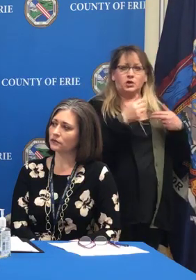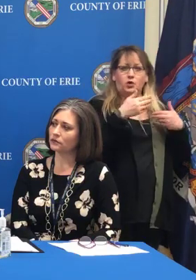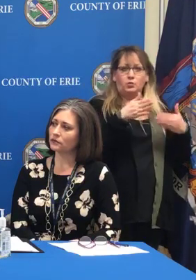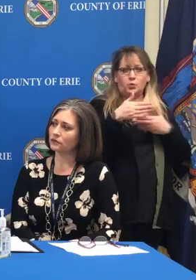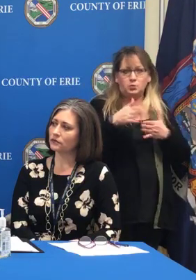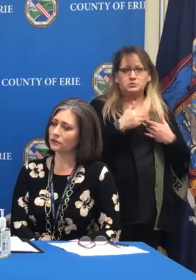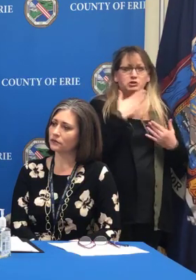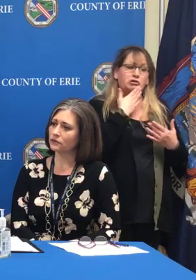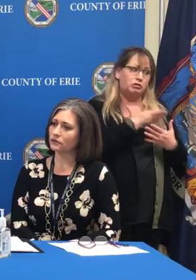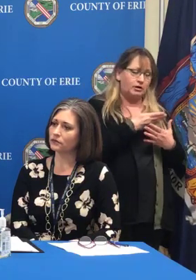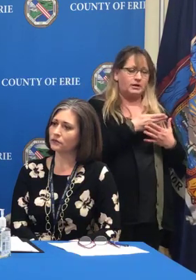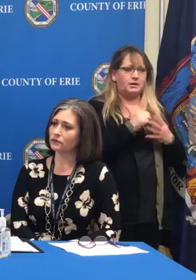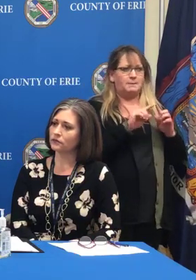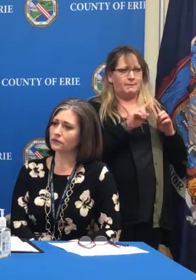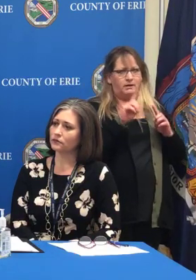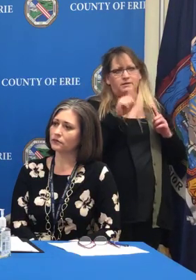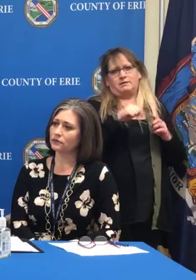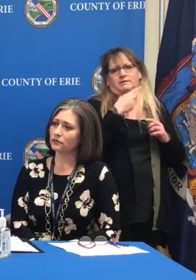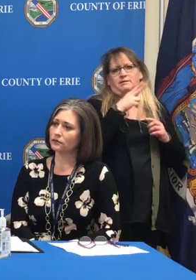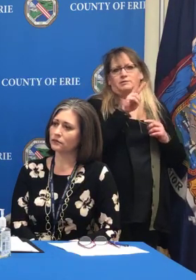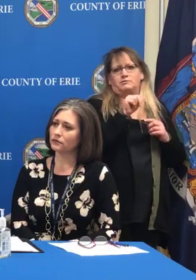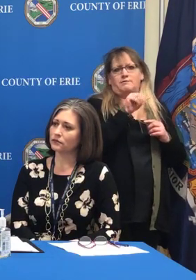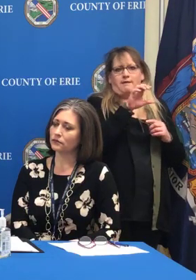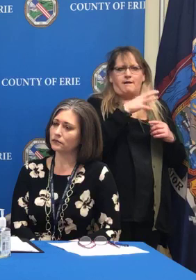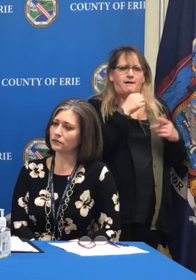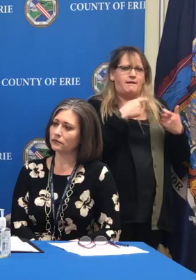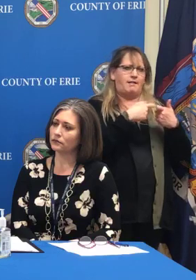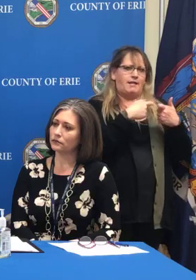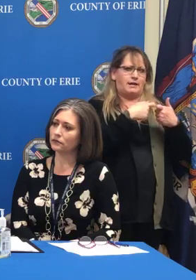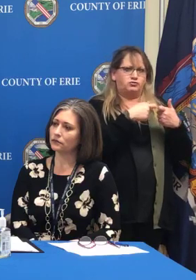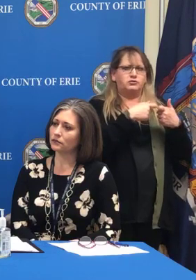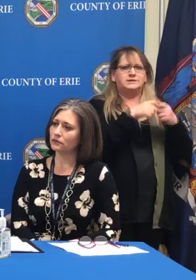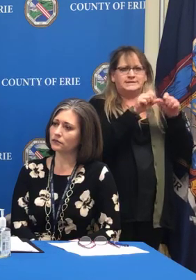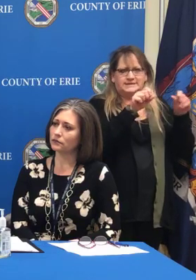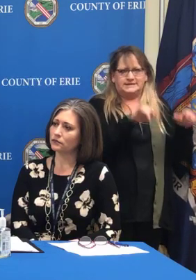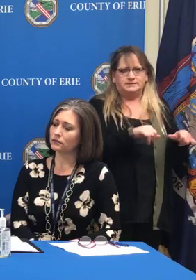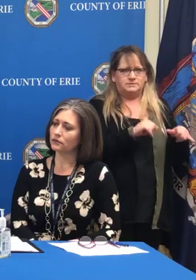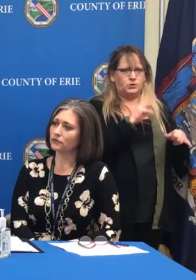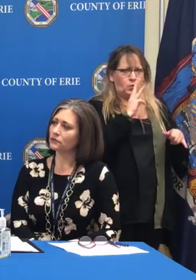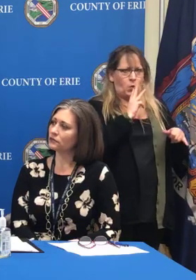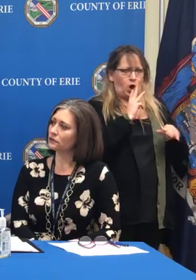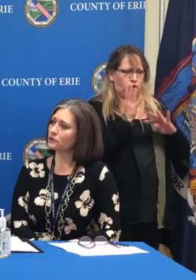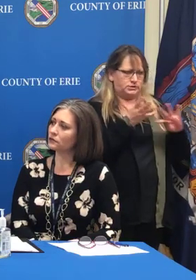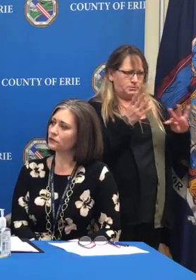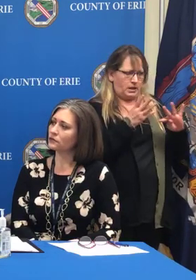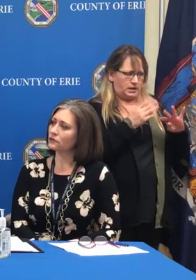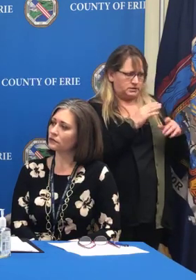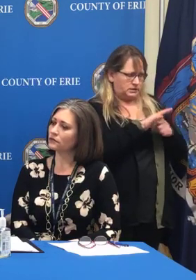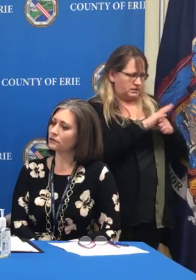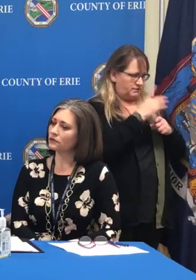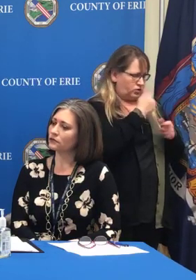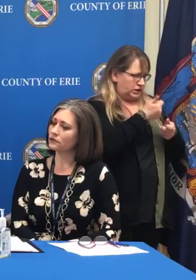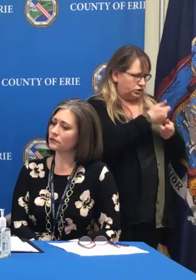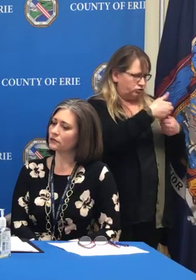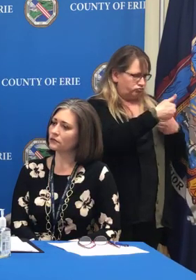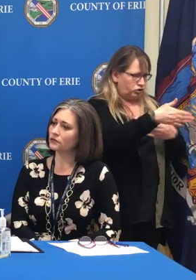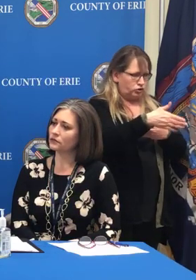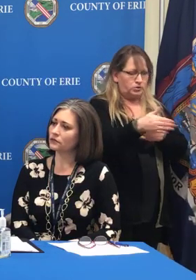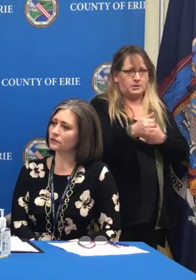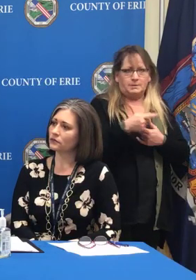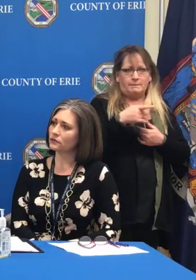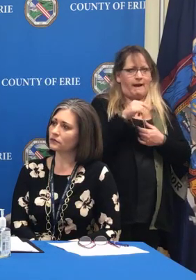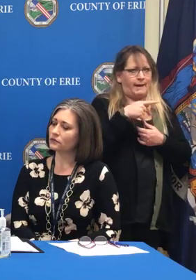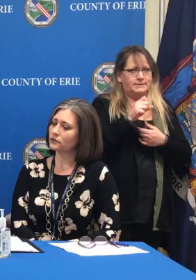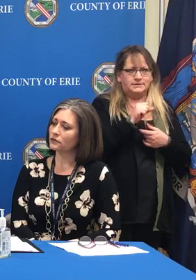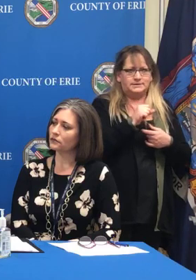pretty good. It's a matter of HVAC and electrical and ensuring the water supply is adequate for every room. Pipes have not been turned